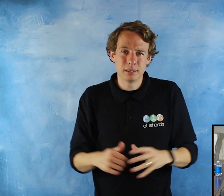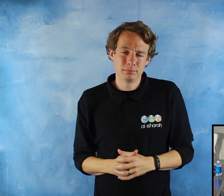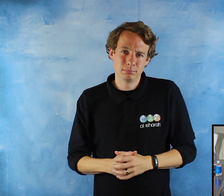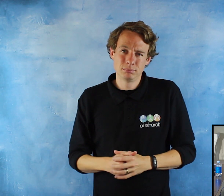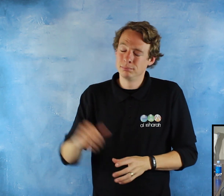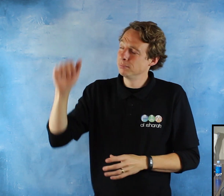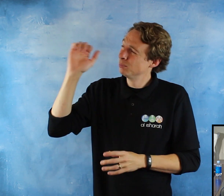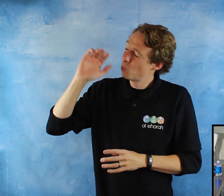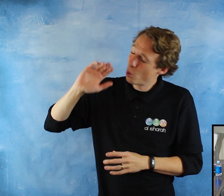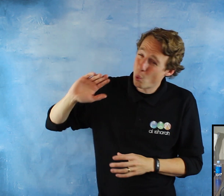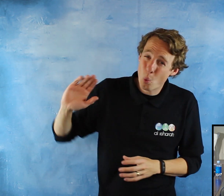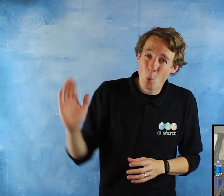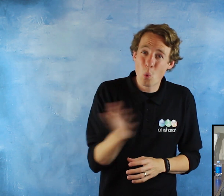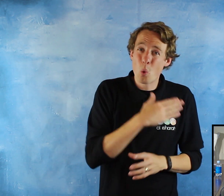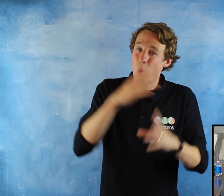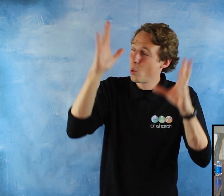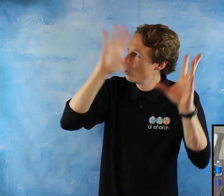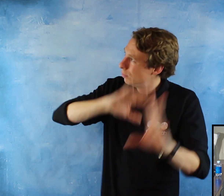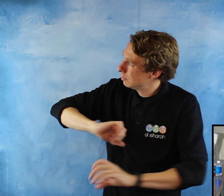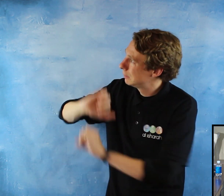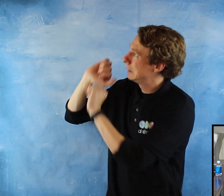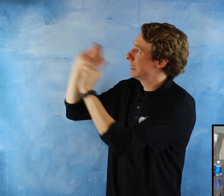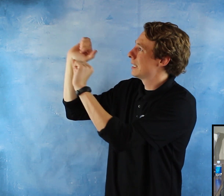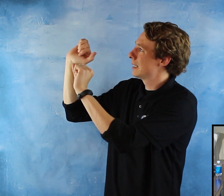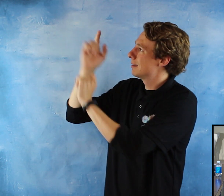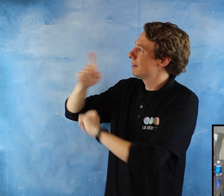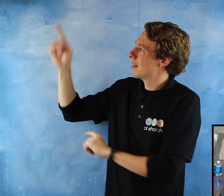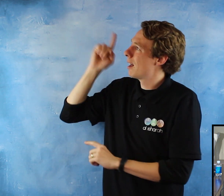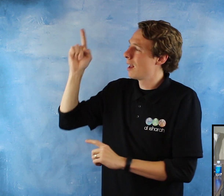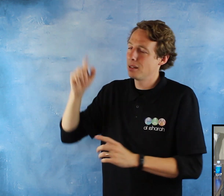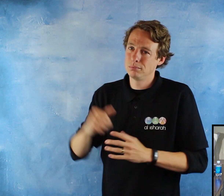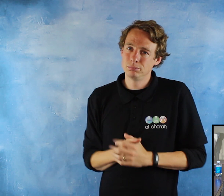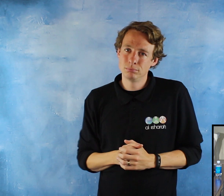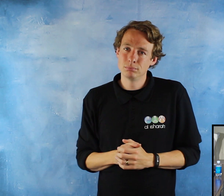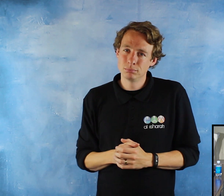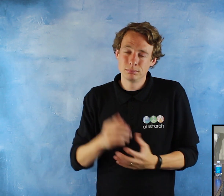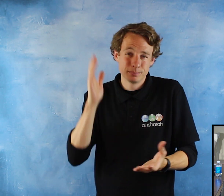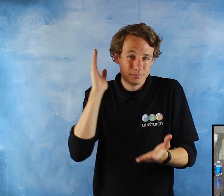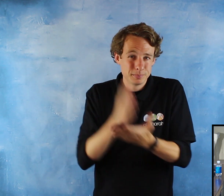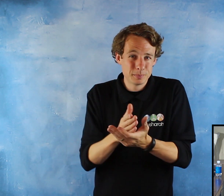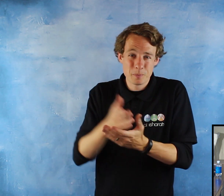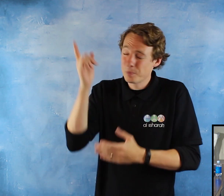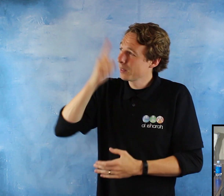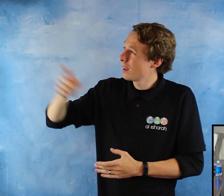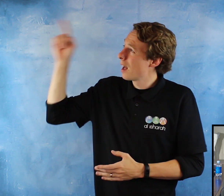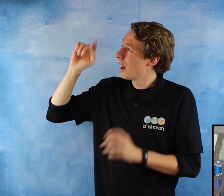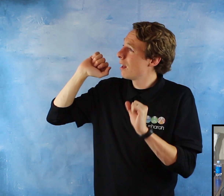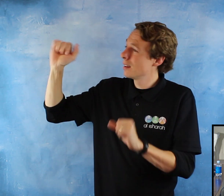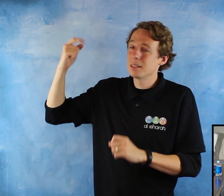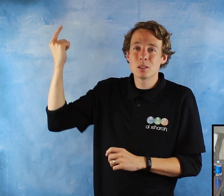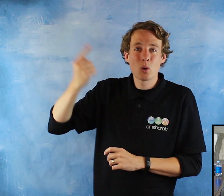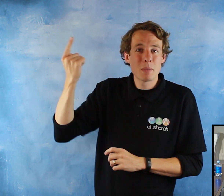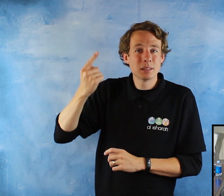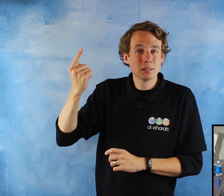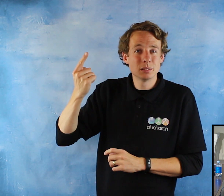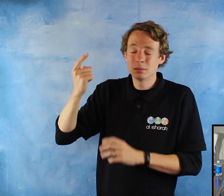subjected all of them by His command. Unquestionably, His is the creation and command.